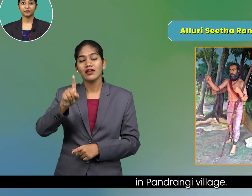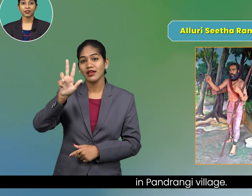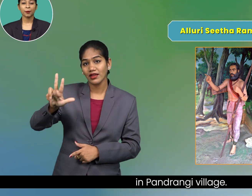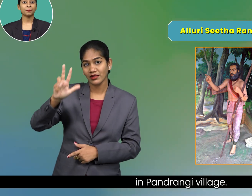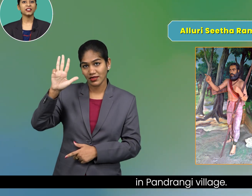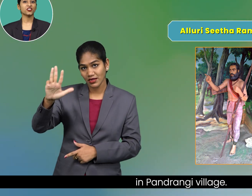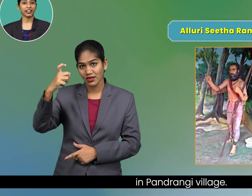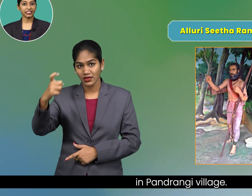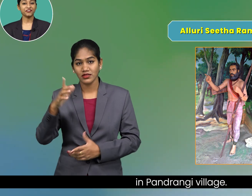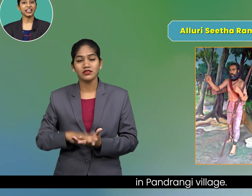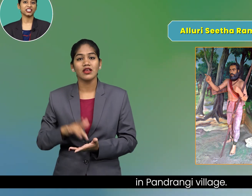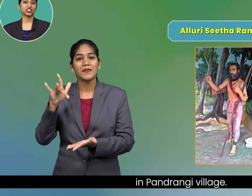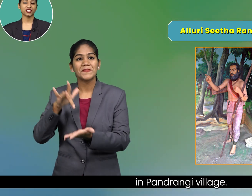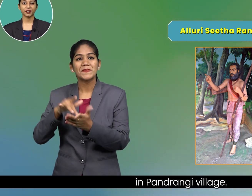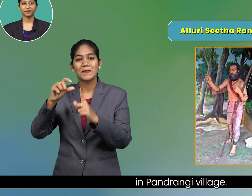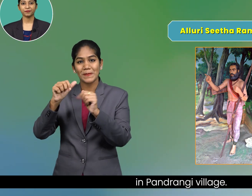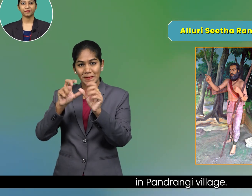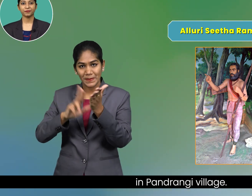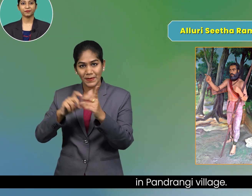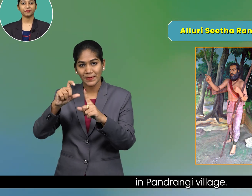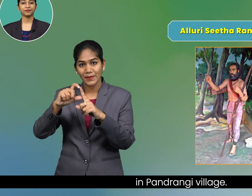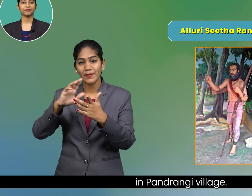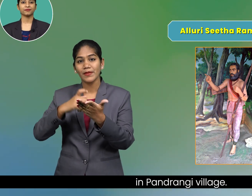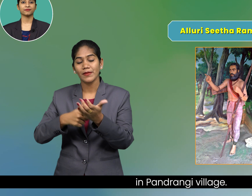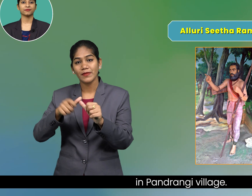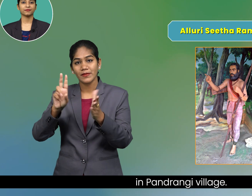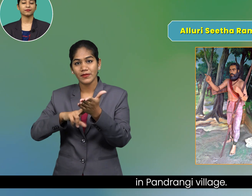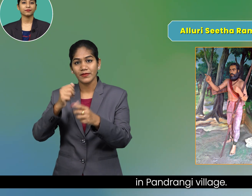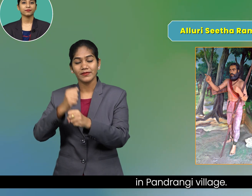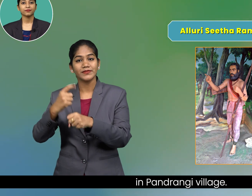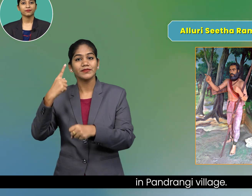in Panrangi village.